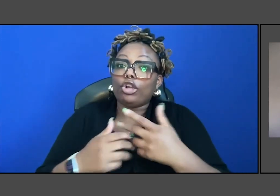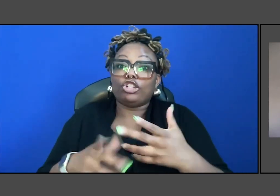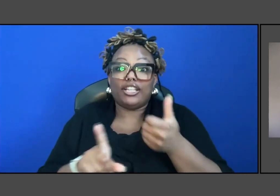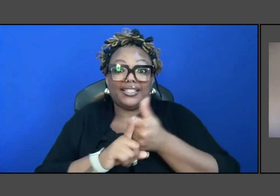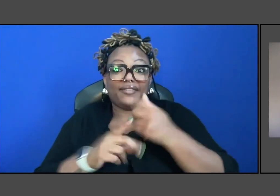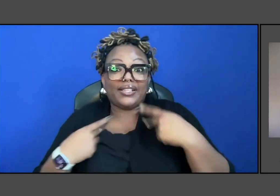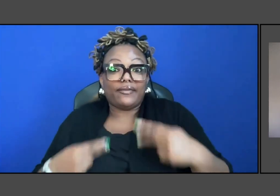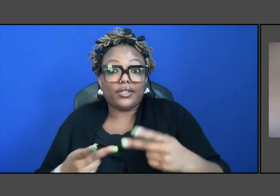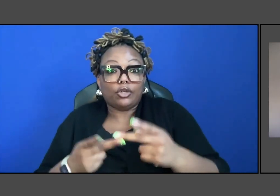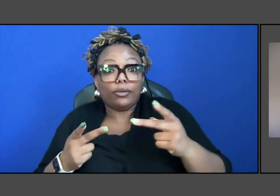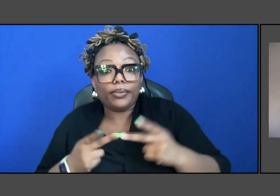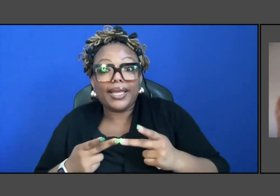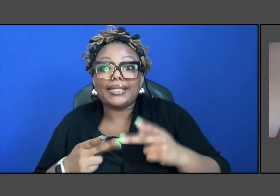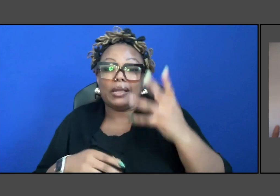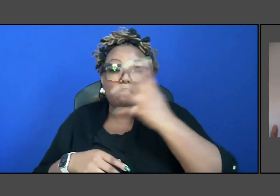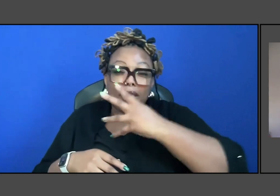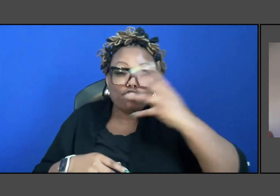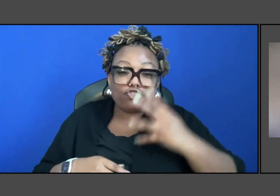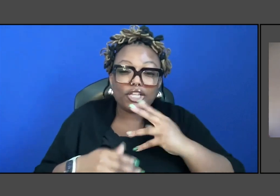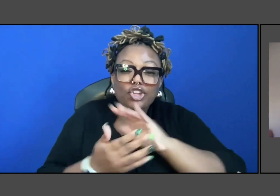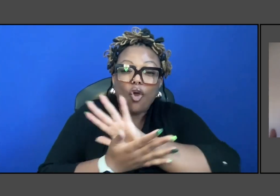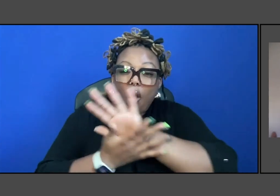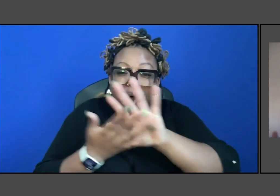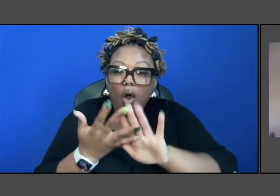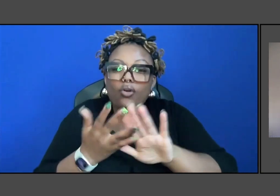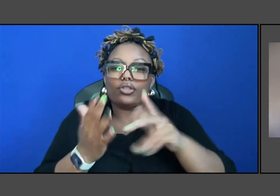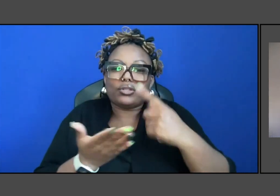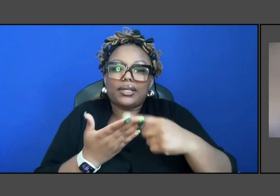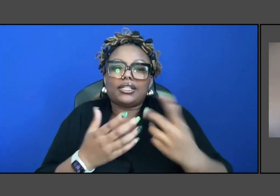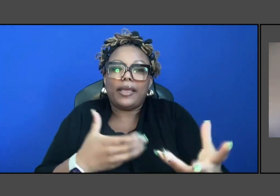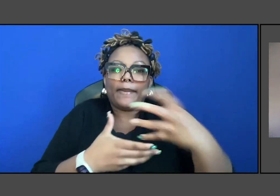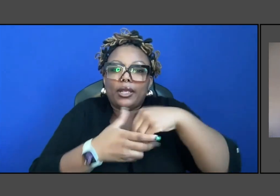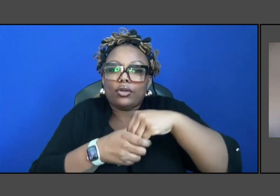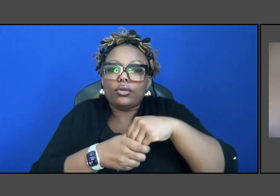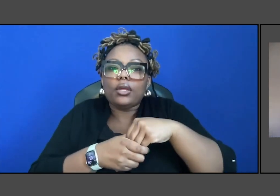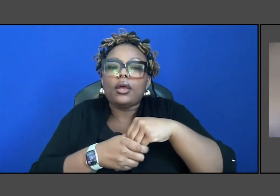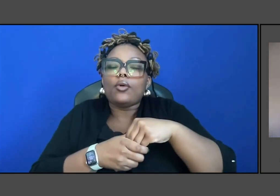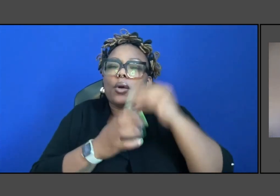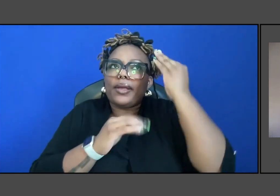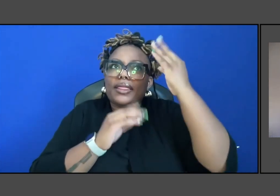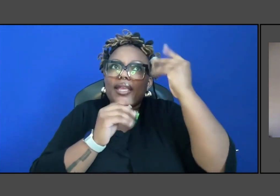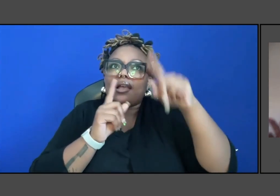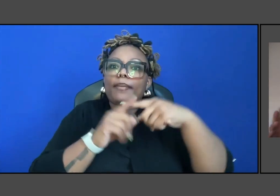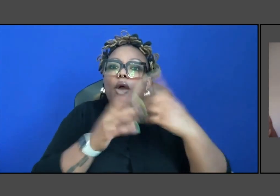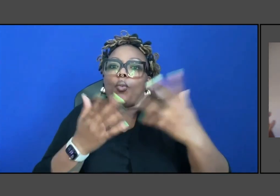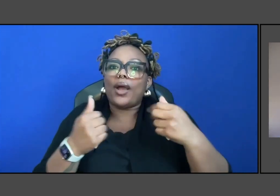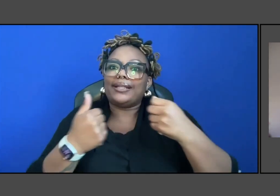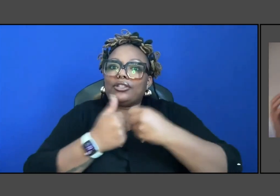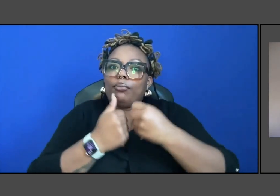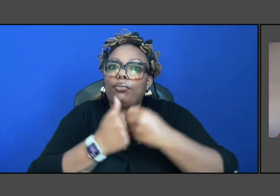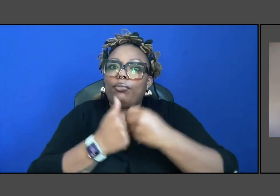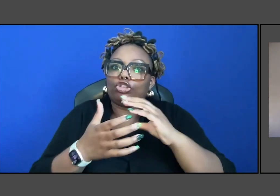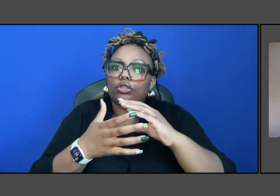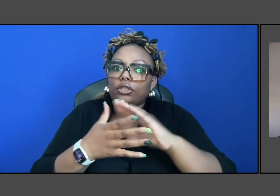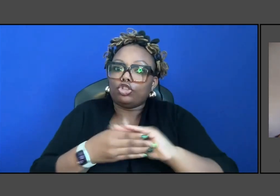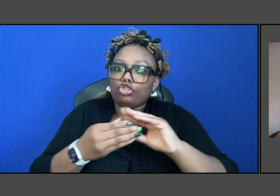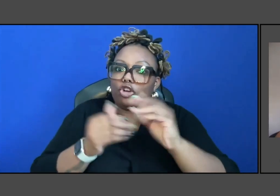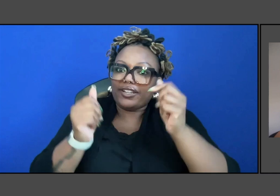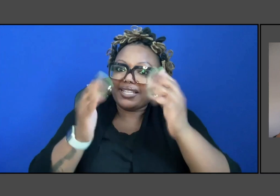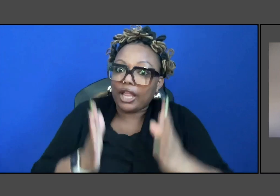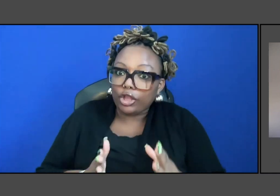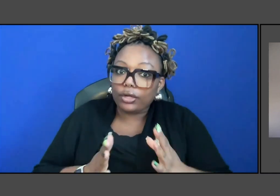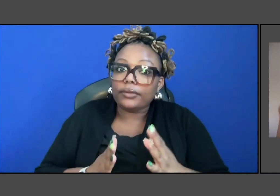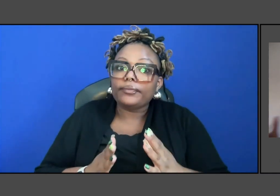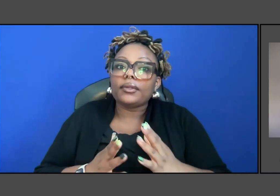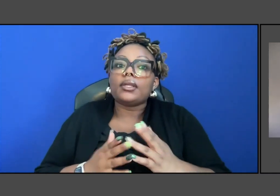of these conversations can be embodied when we think about what is a border storyteller. And so the question of what gets